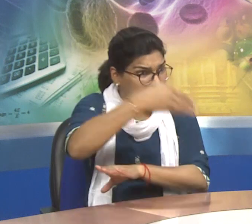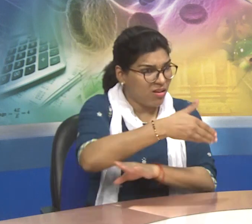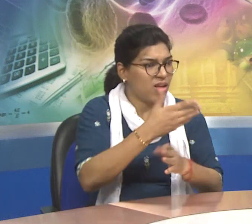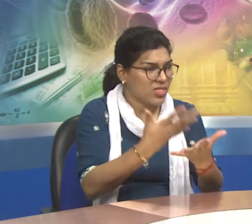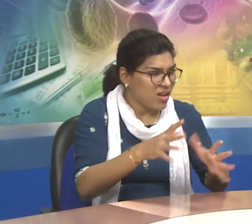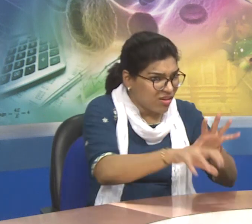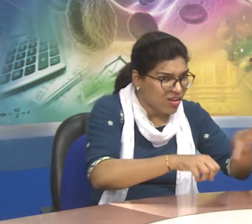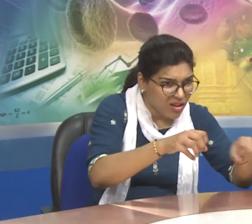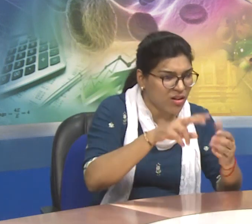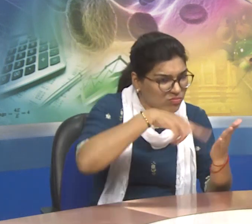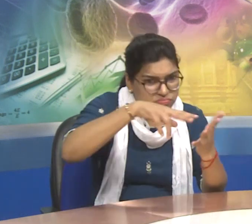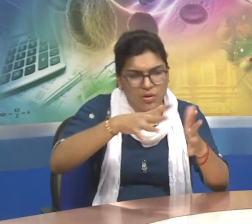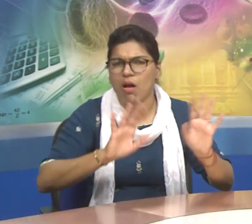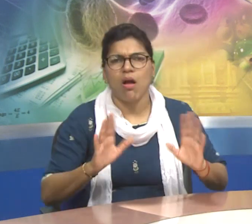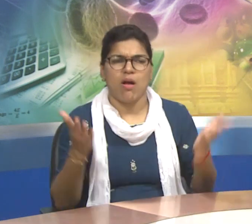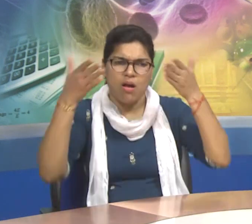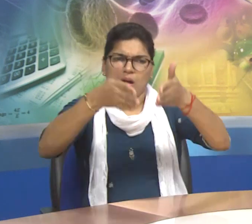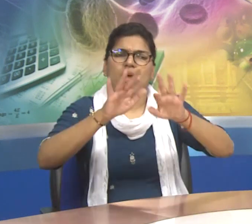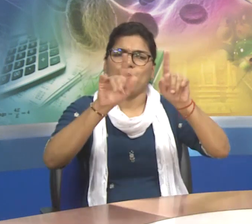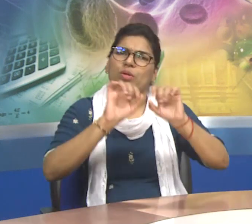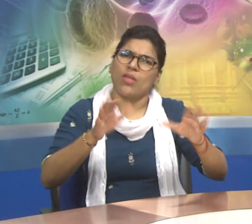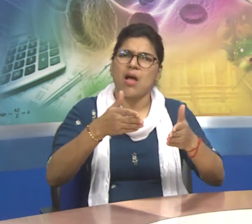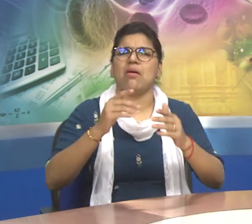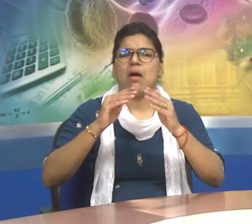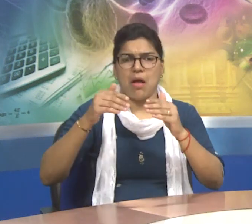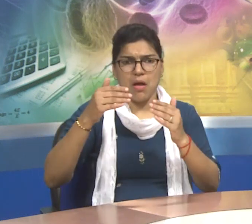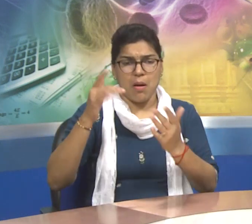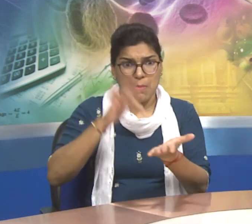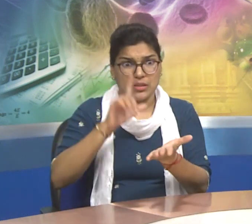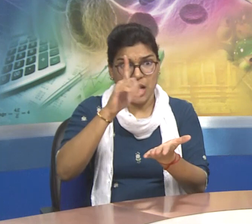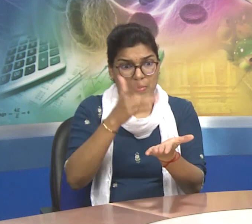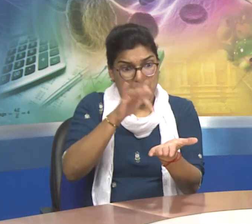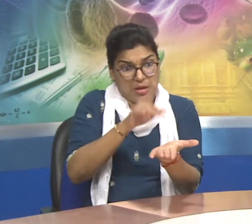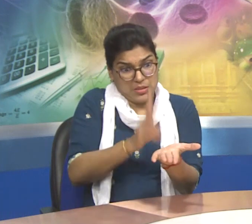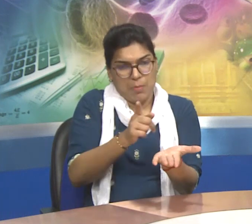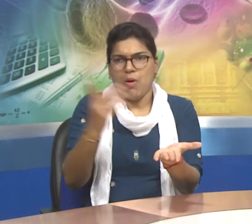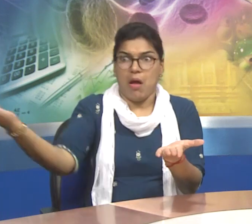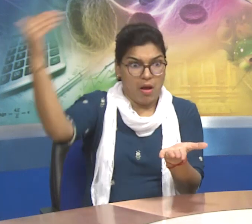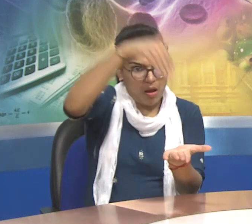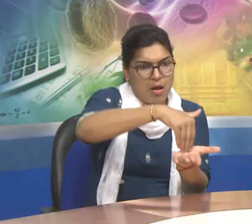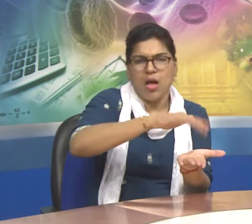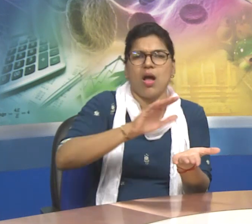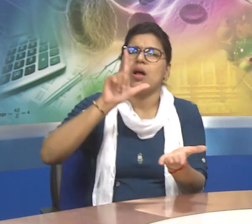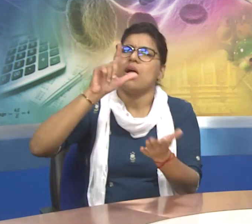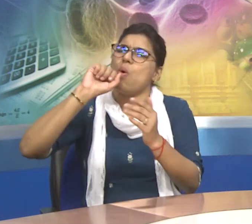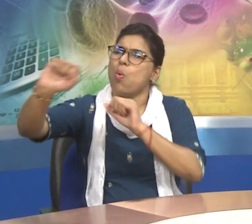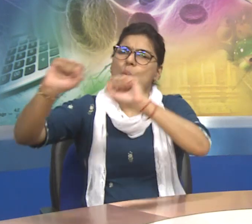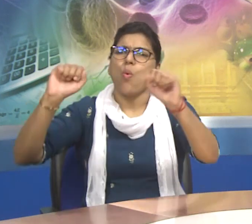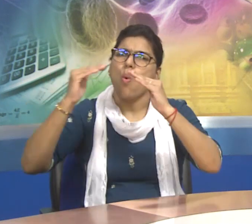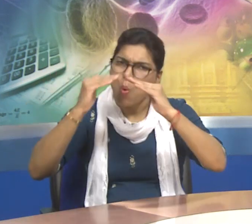form, and they can actively procure their e-forms like e-journals,